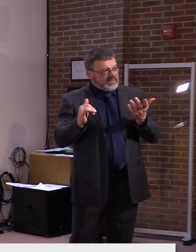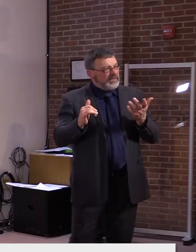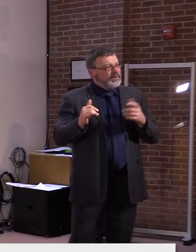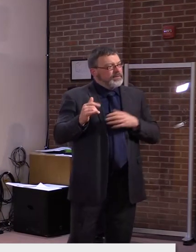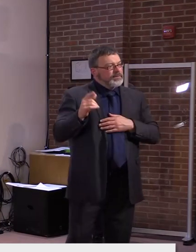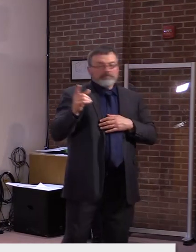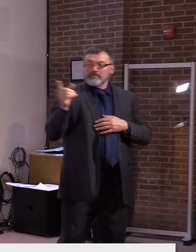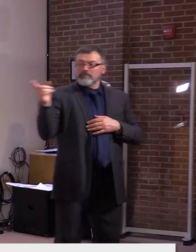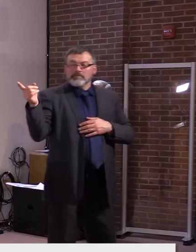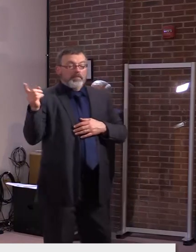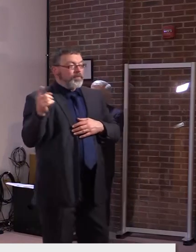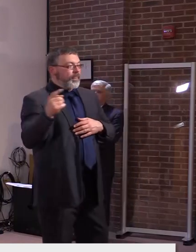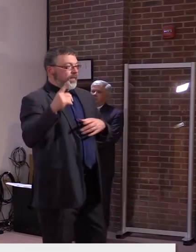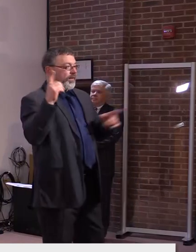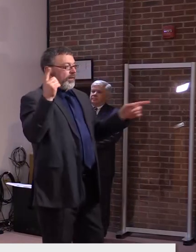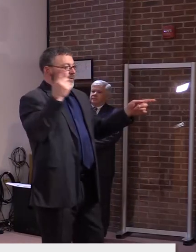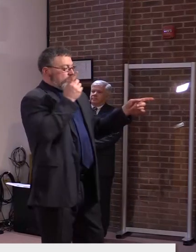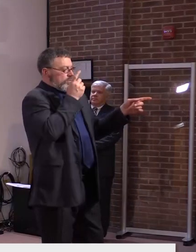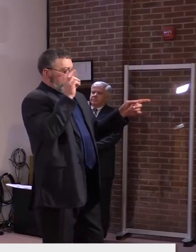I'll be quick. So